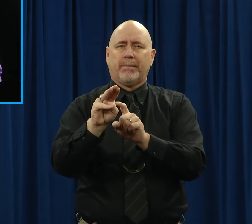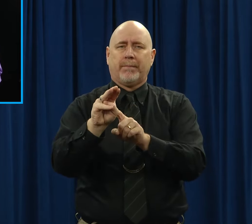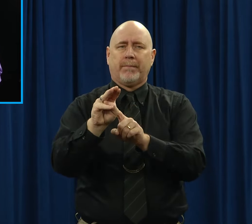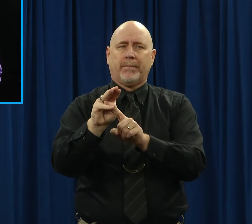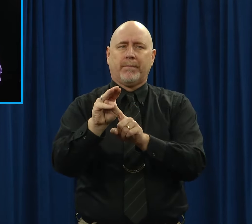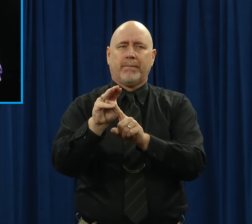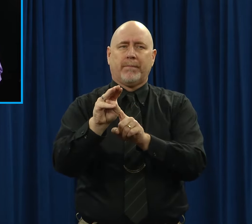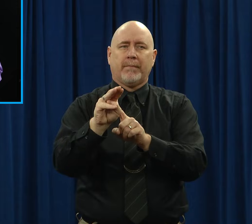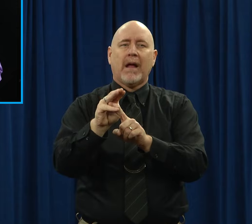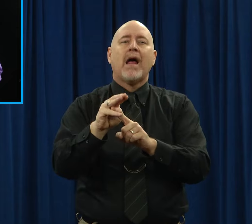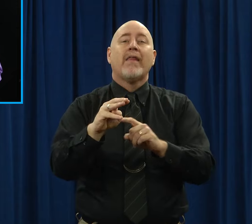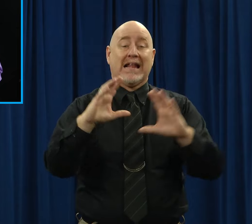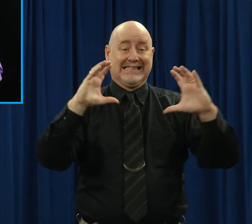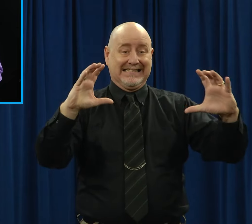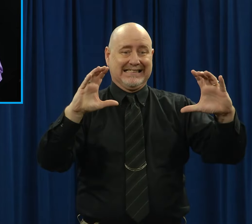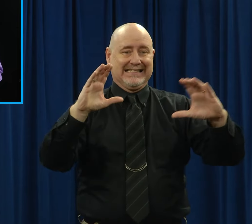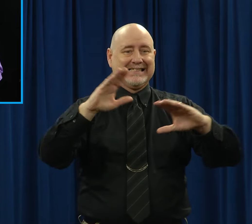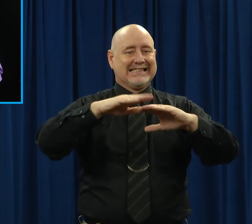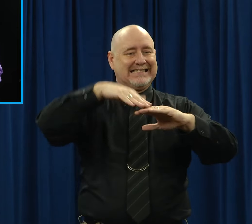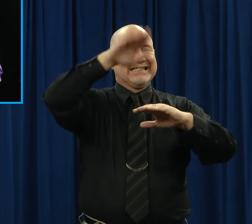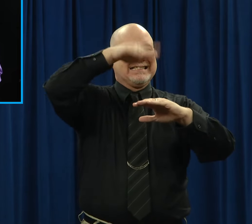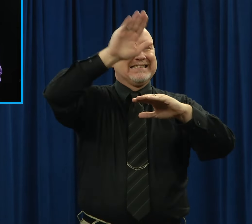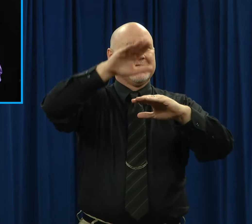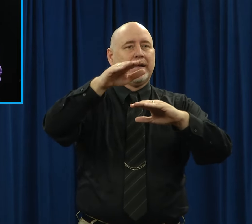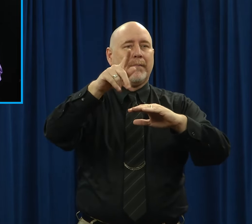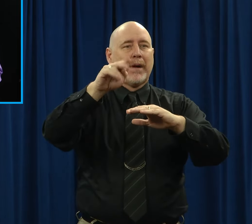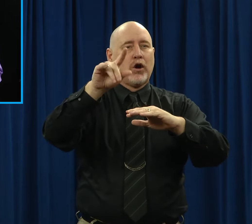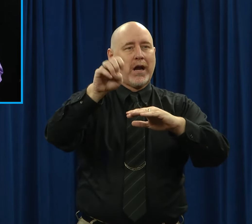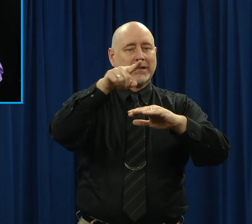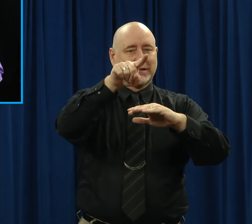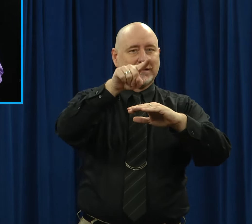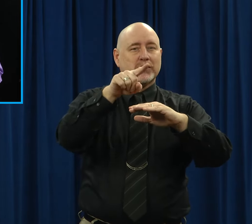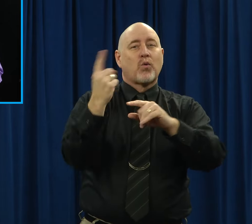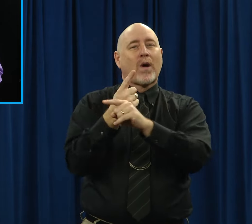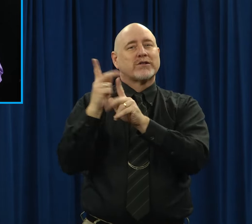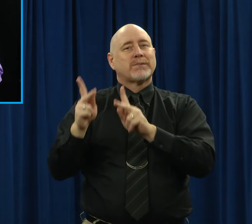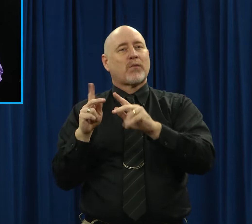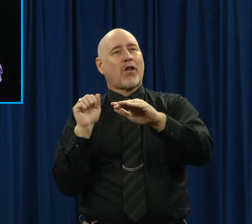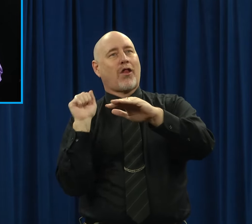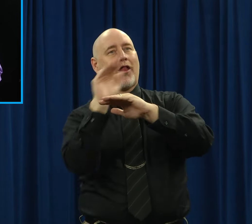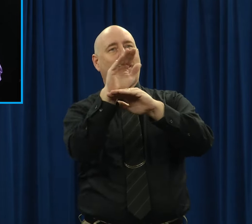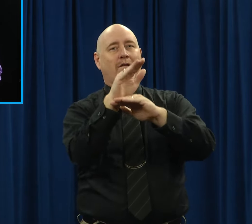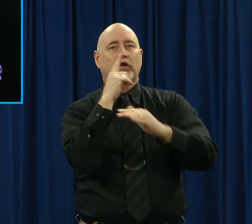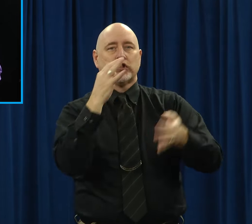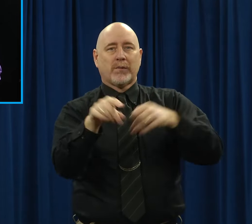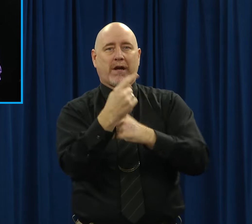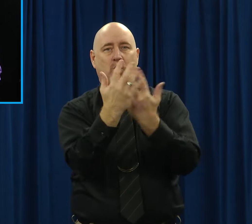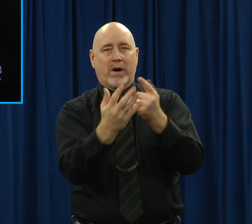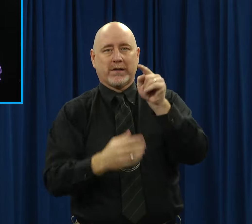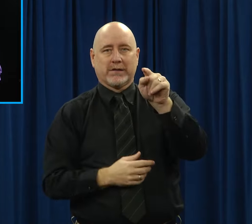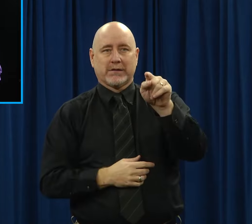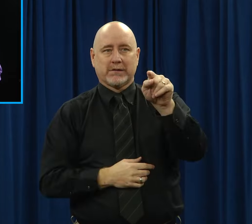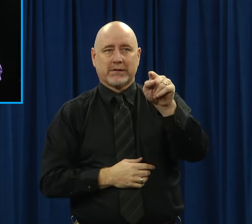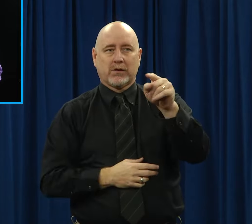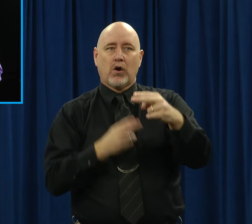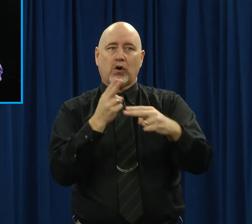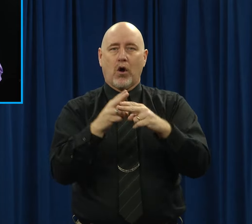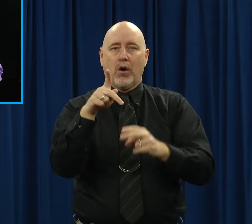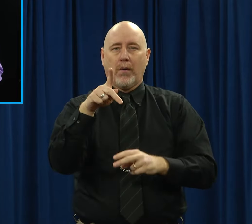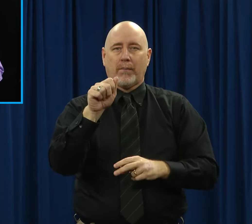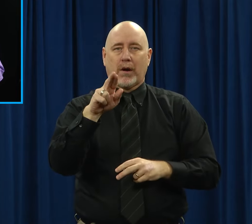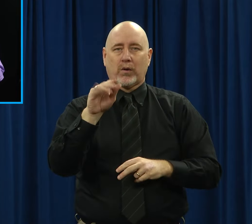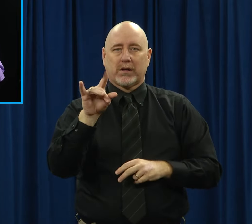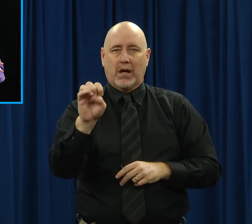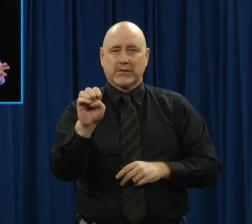bosom. Now, this is the compartment of Hades where the righteous go to await judgment. It's the